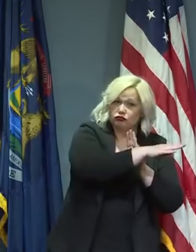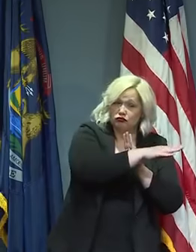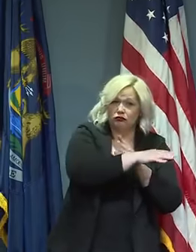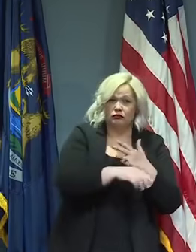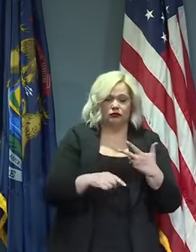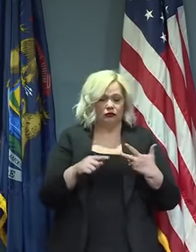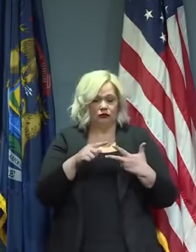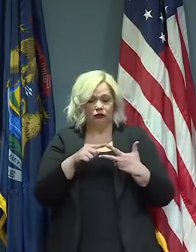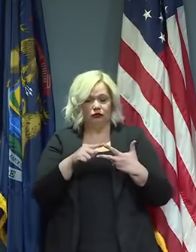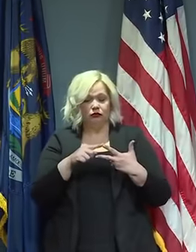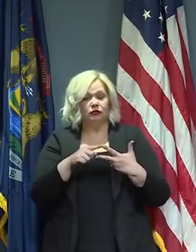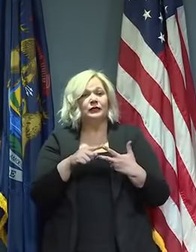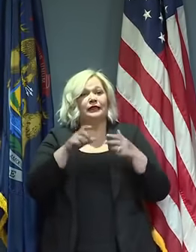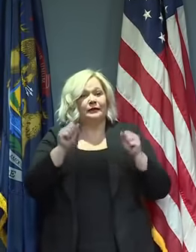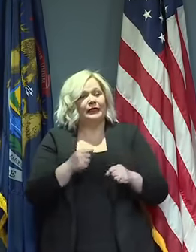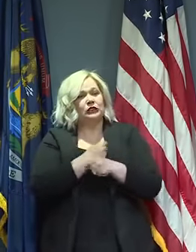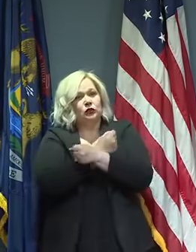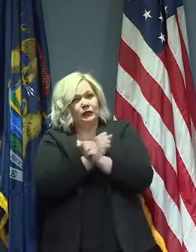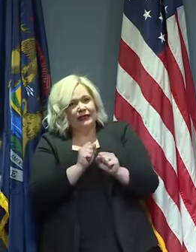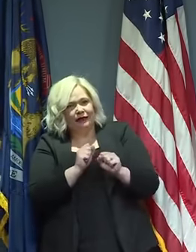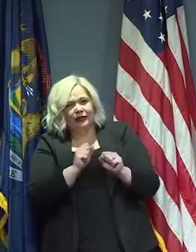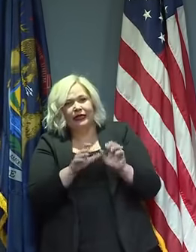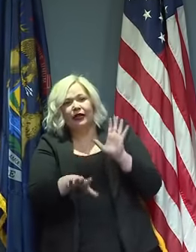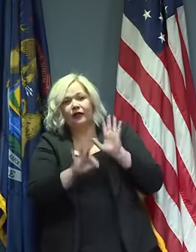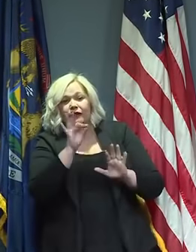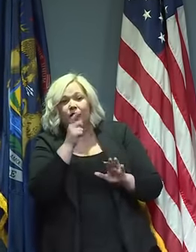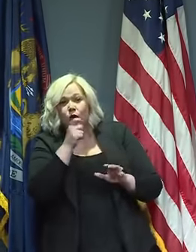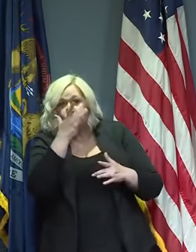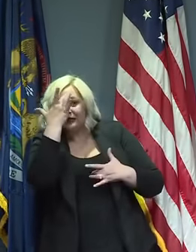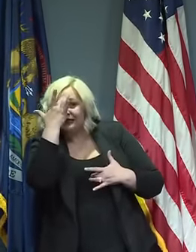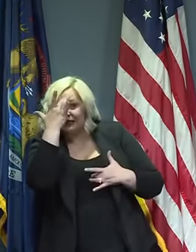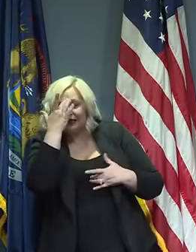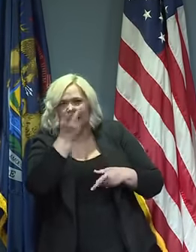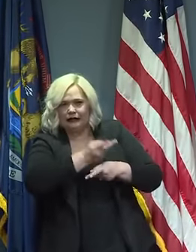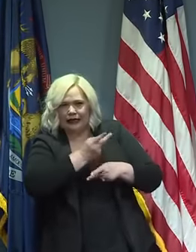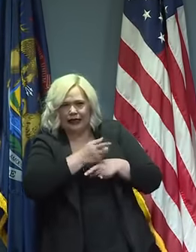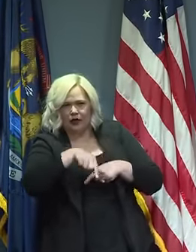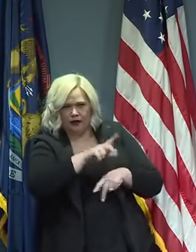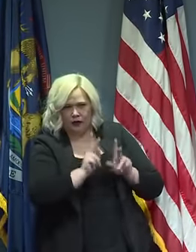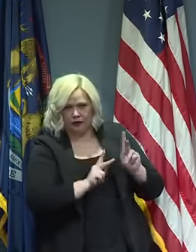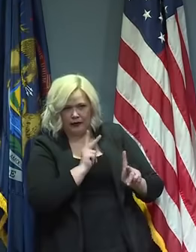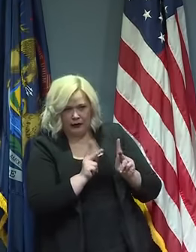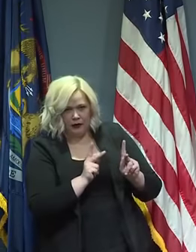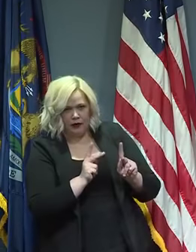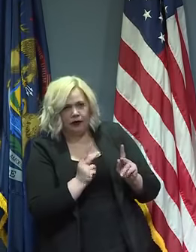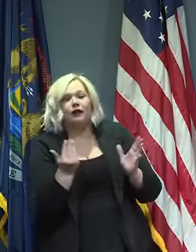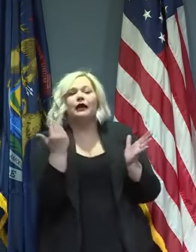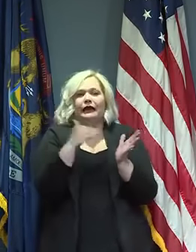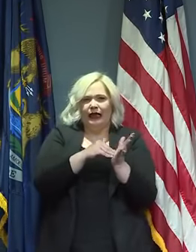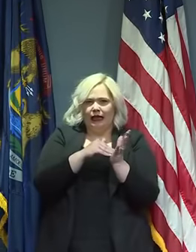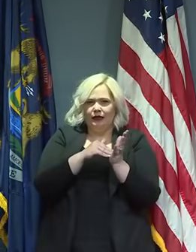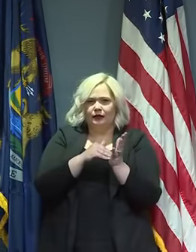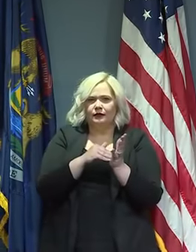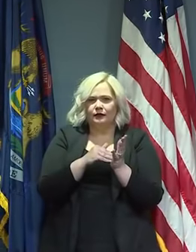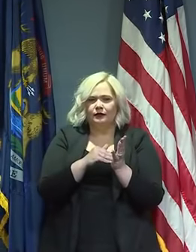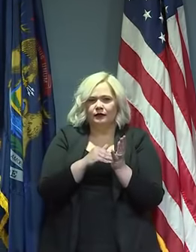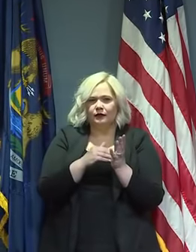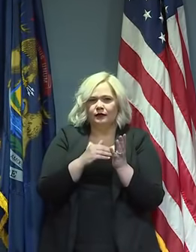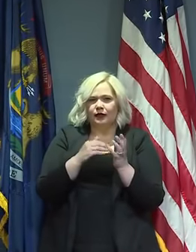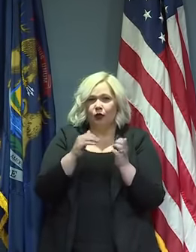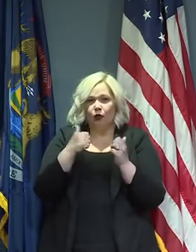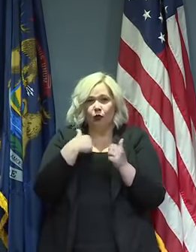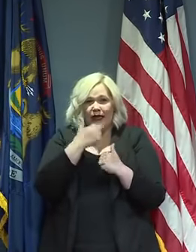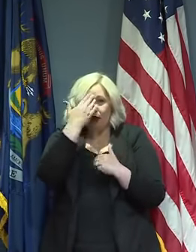to safely diagnose and treat patients in each region across the state. And again, this will be determined by measures